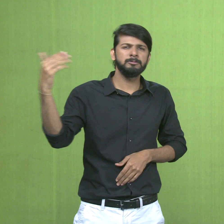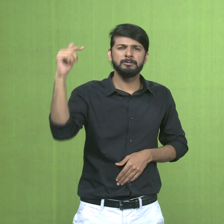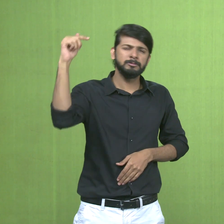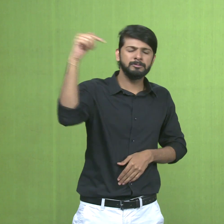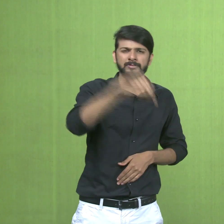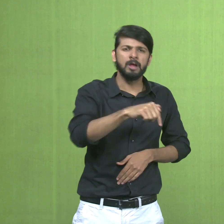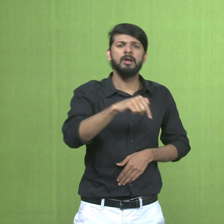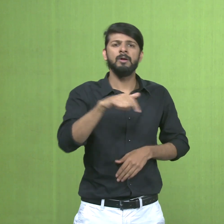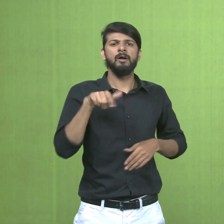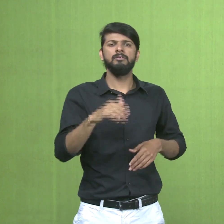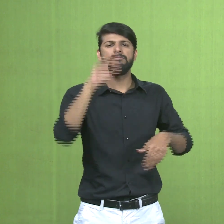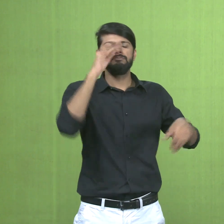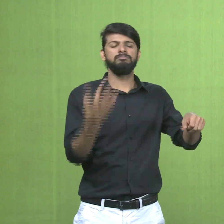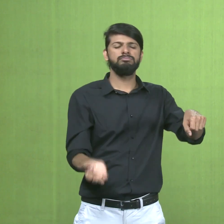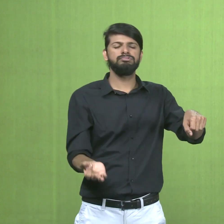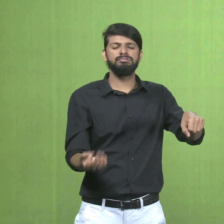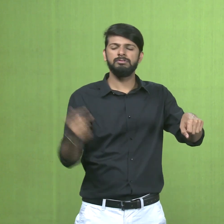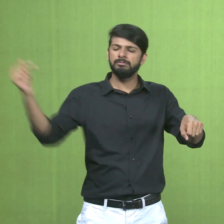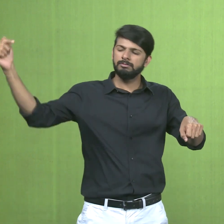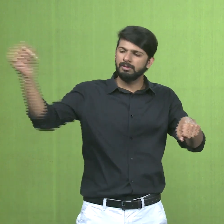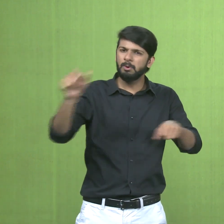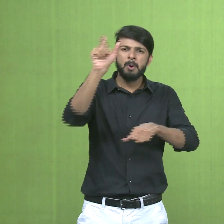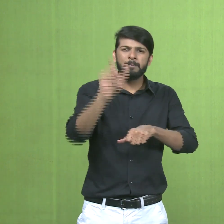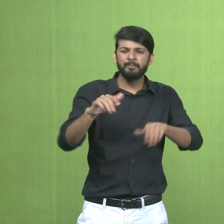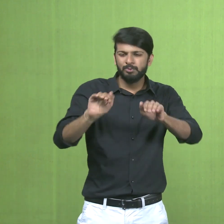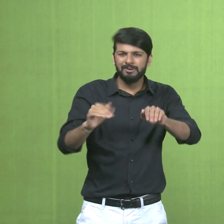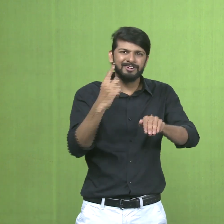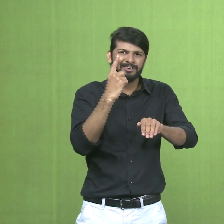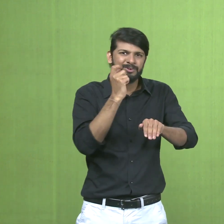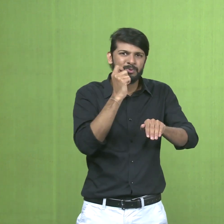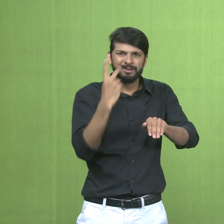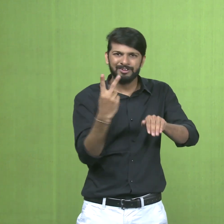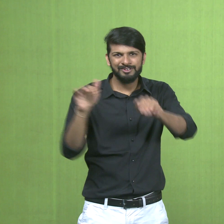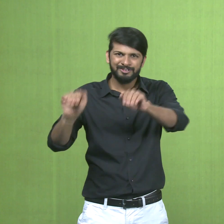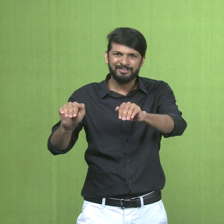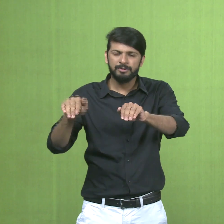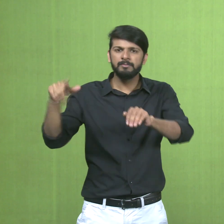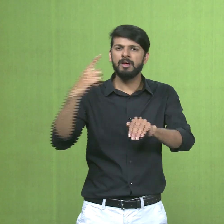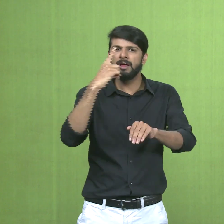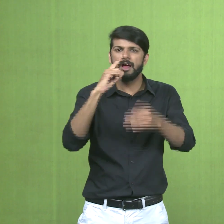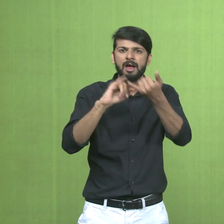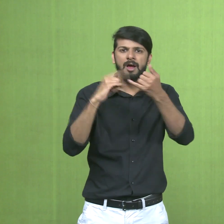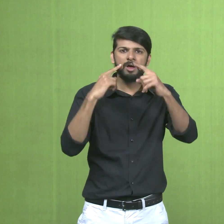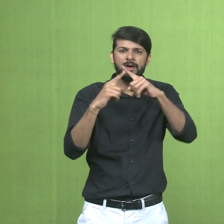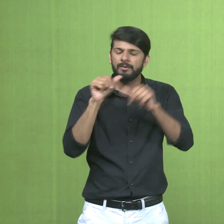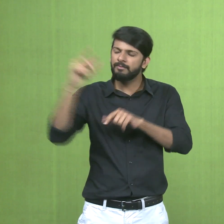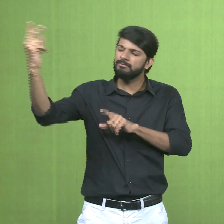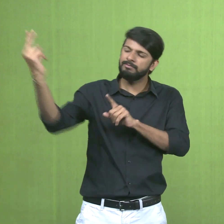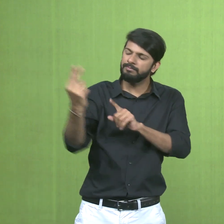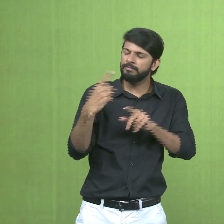and they were also under exile for a very long time, and they used to live at various